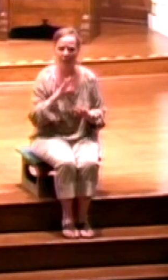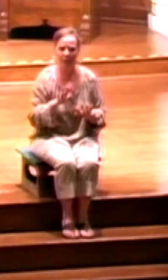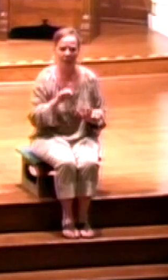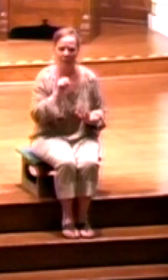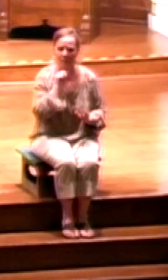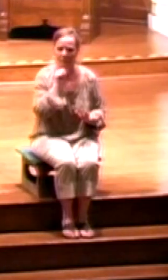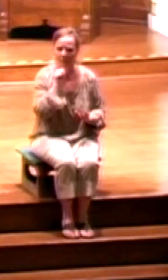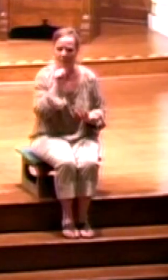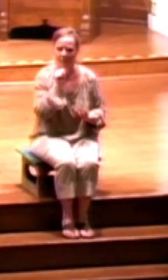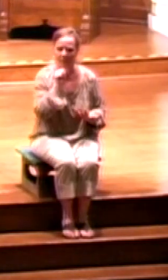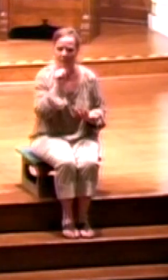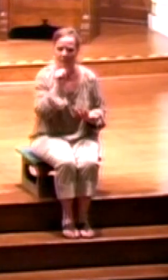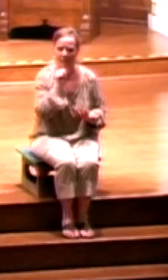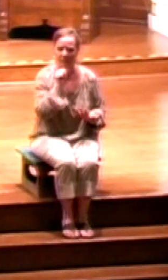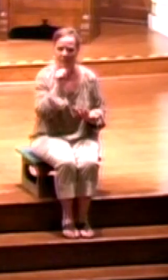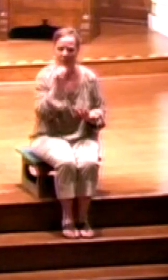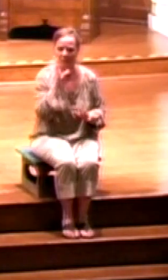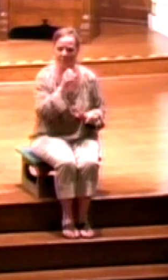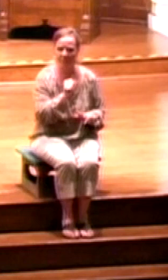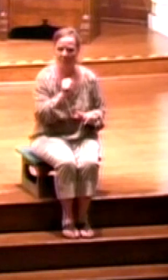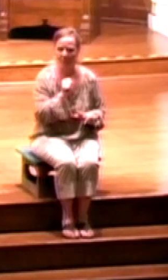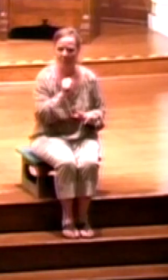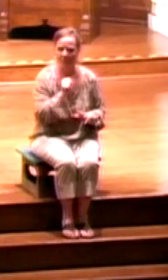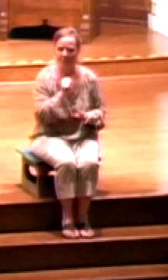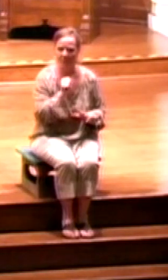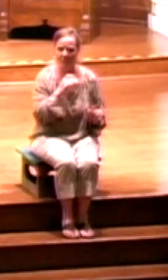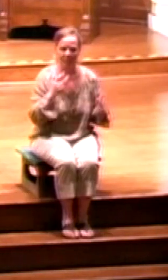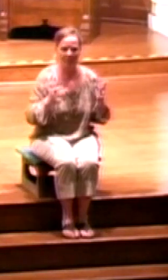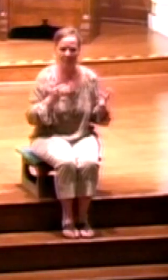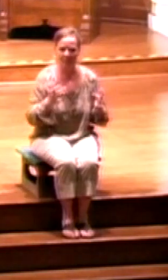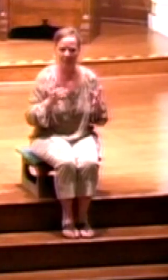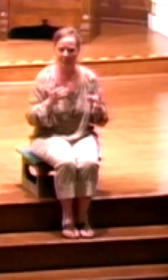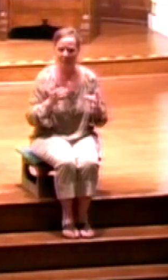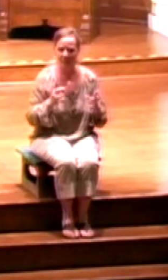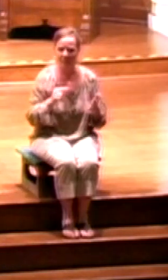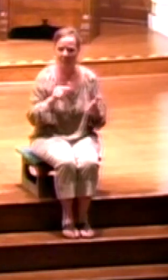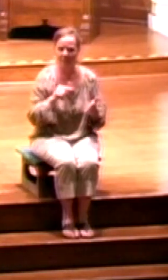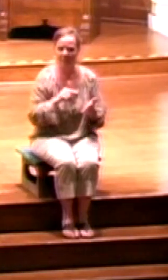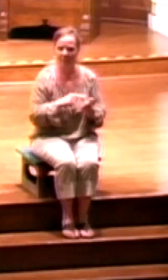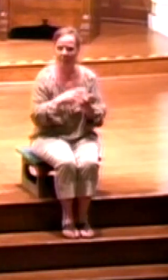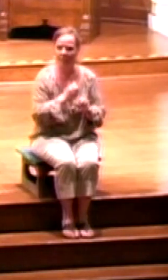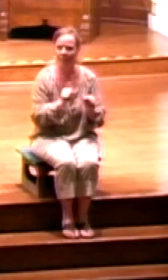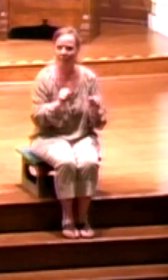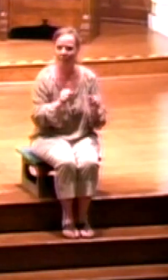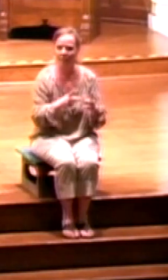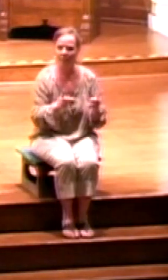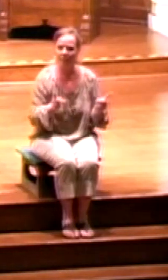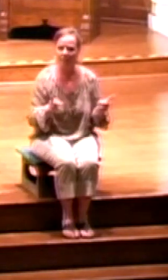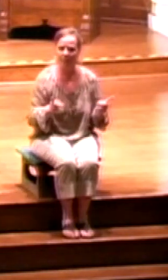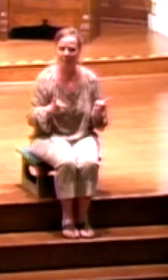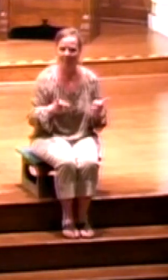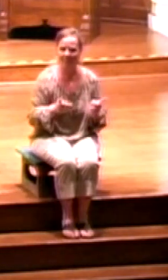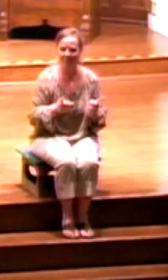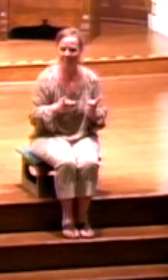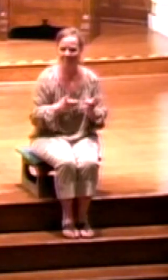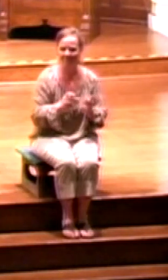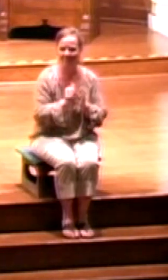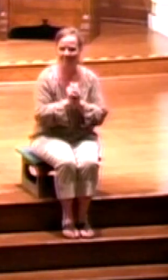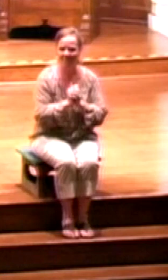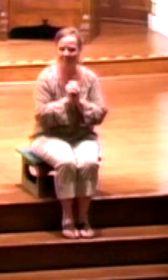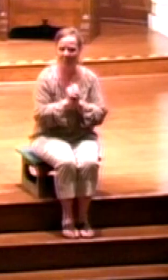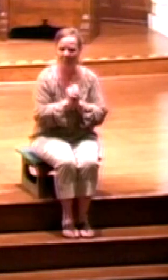a service to celebrate Holy Communion in a place where it is safe to do so, meaning there's no shushing allowed,